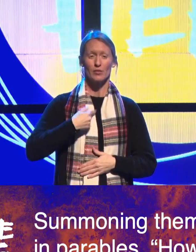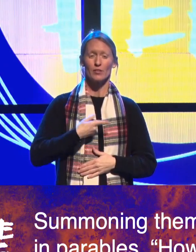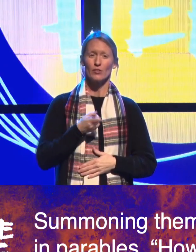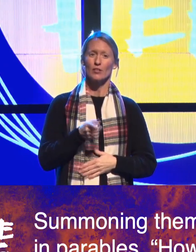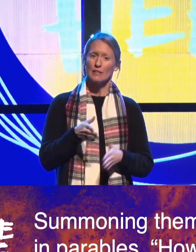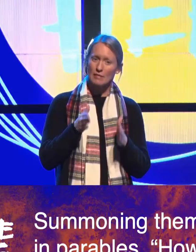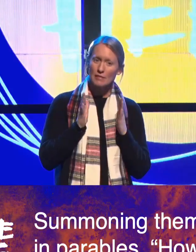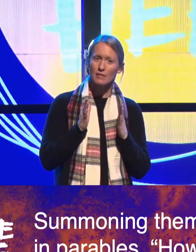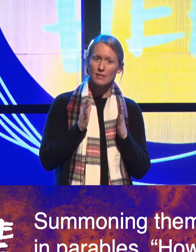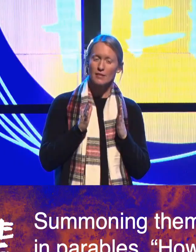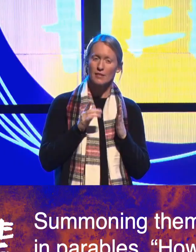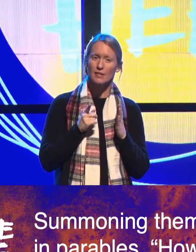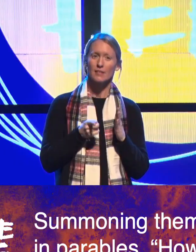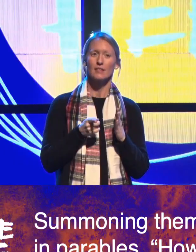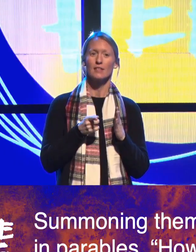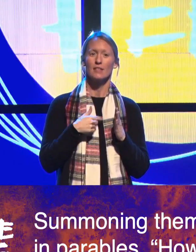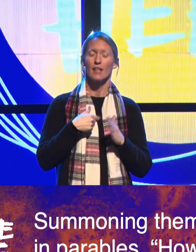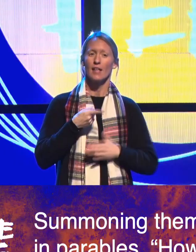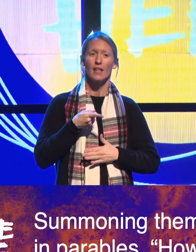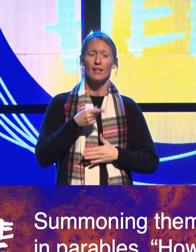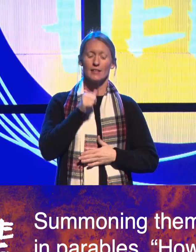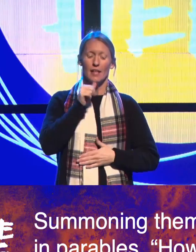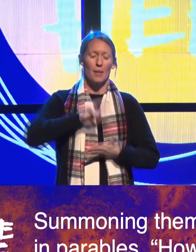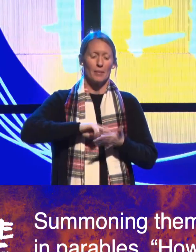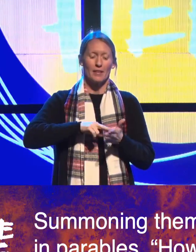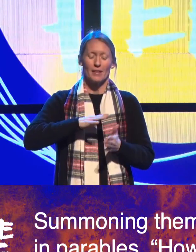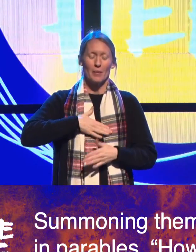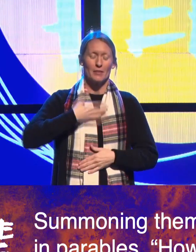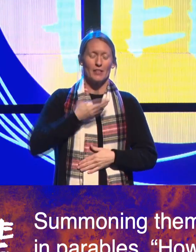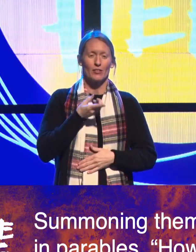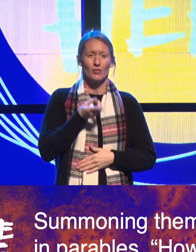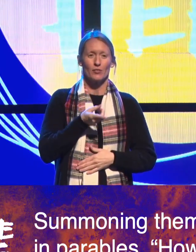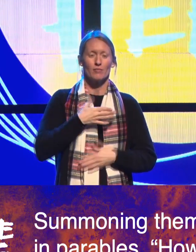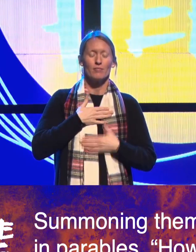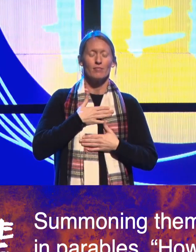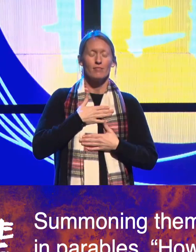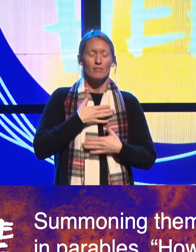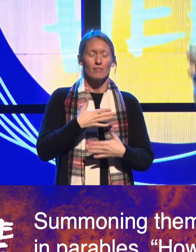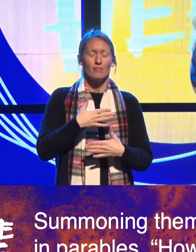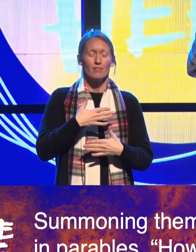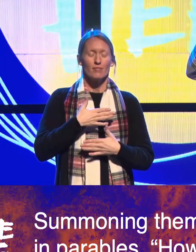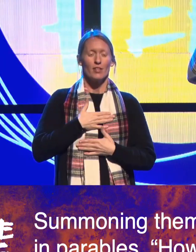with me. It doesn't need to upset you, I promise. It really doesn't. If you just breathe with me.